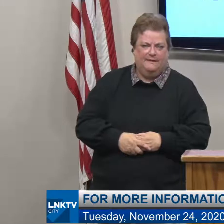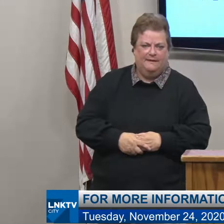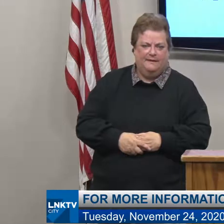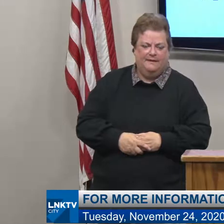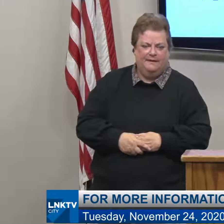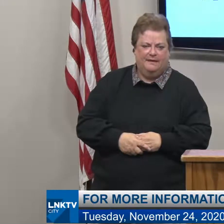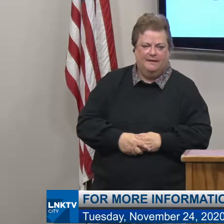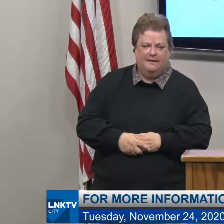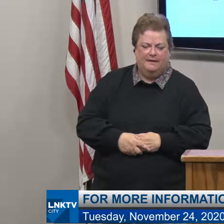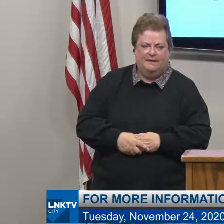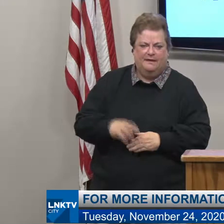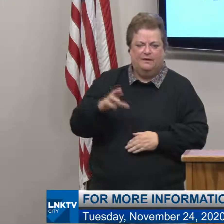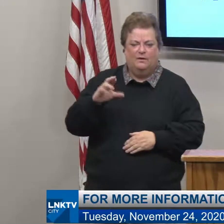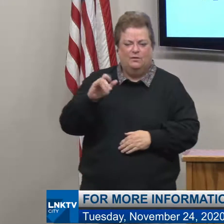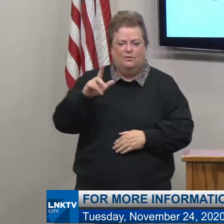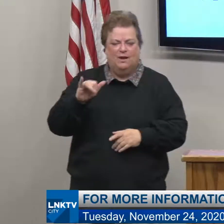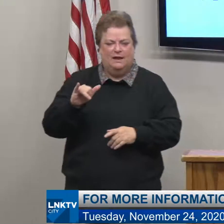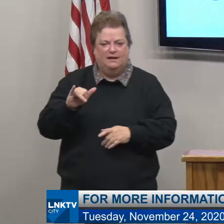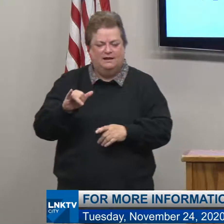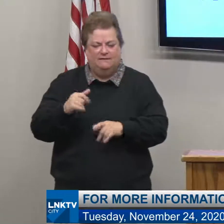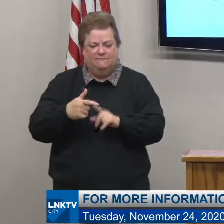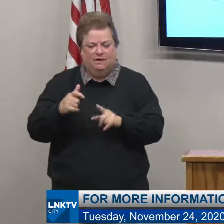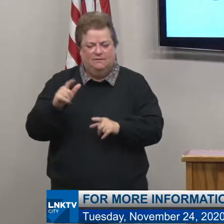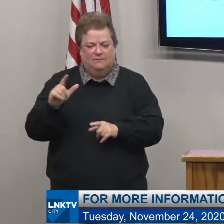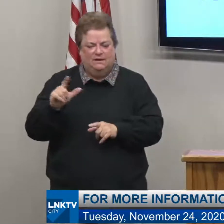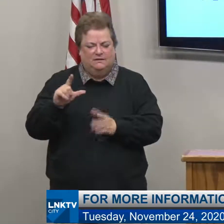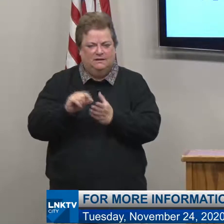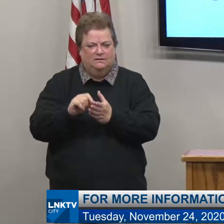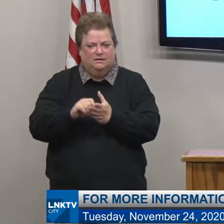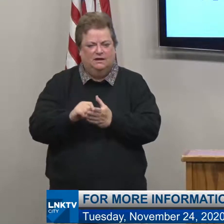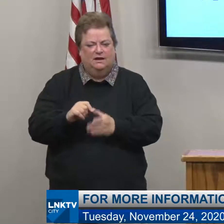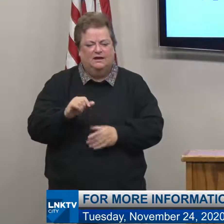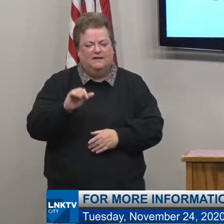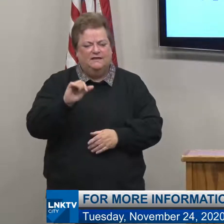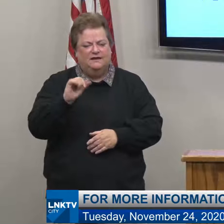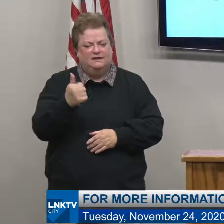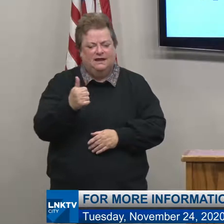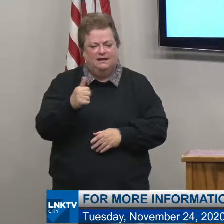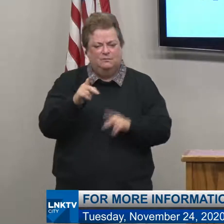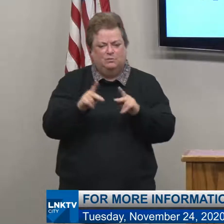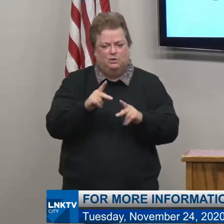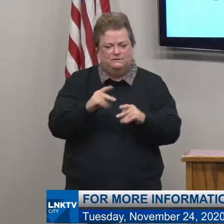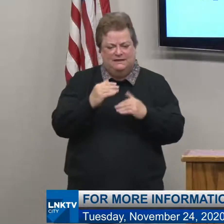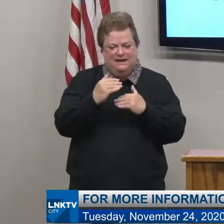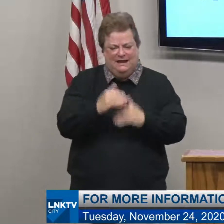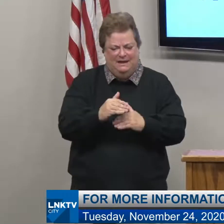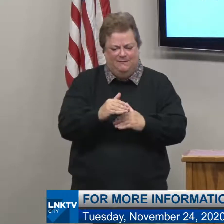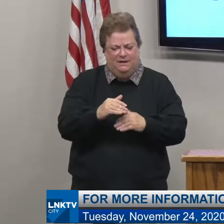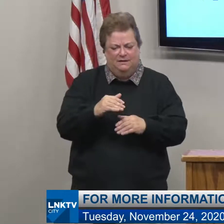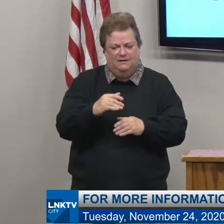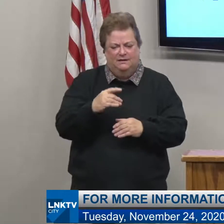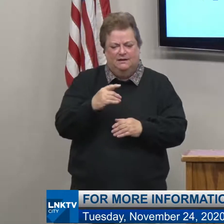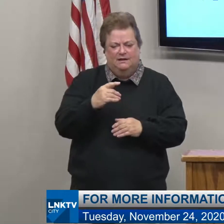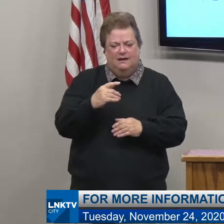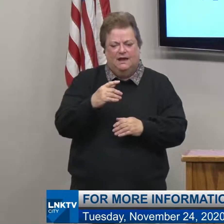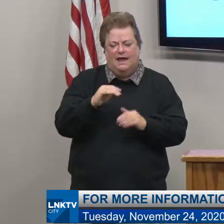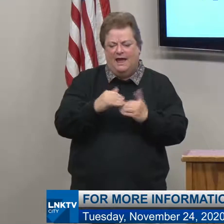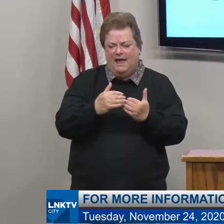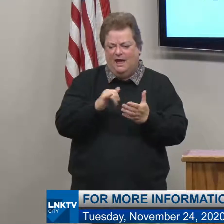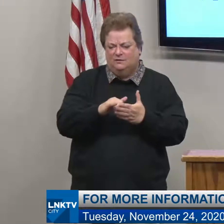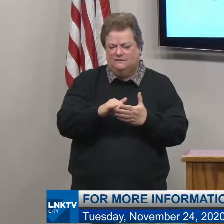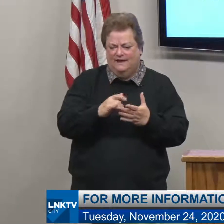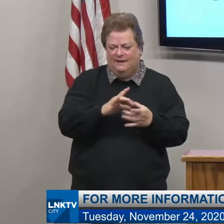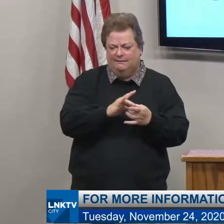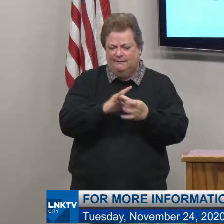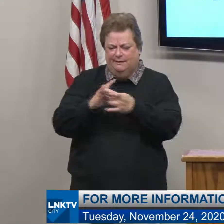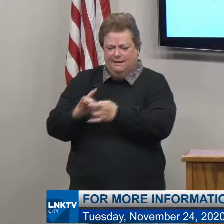Director Lopez, how does the 10-person indoor gathering rule dovetail with Thanksgiving gatherings? I mean,